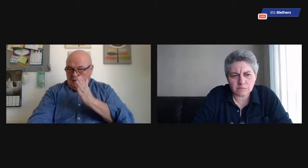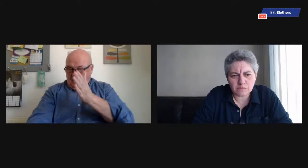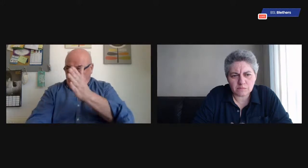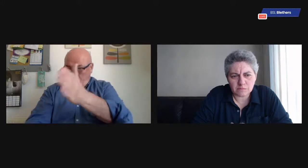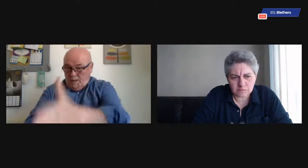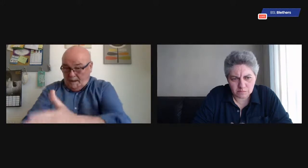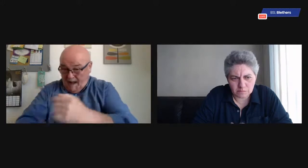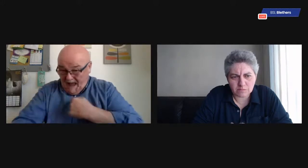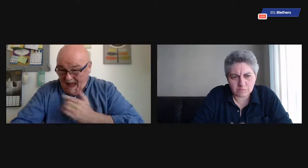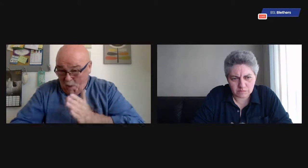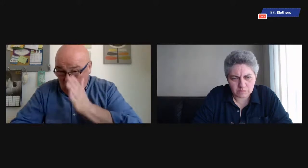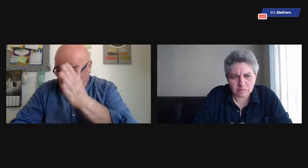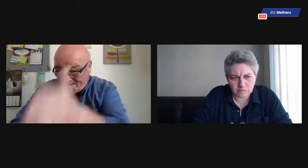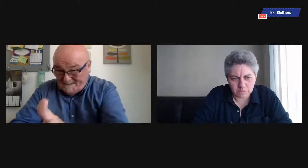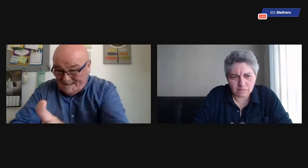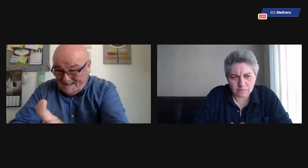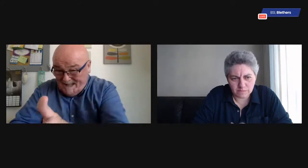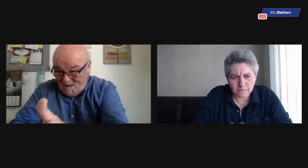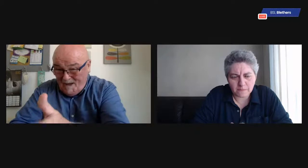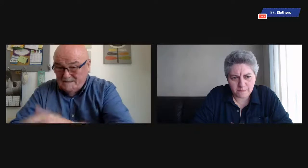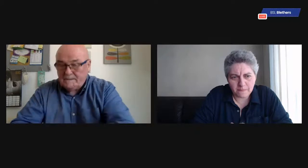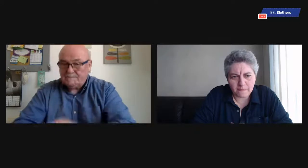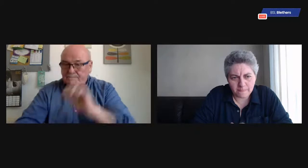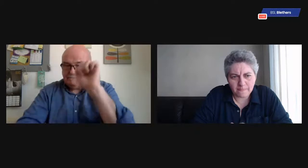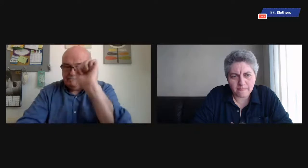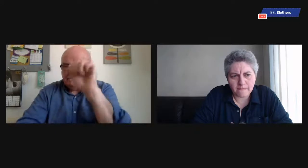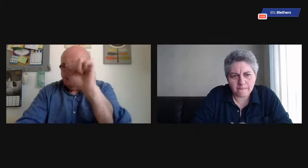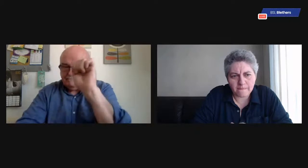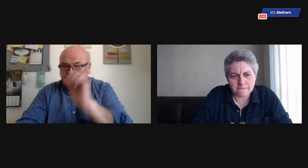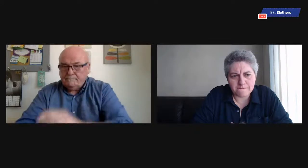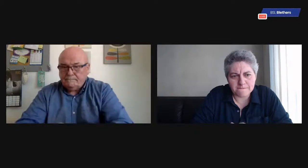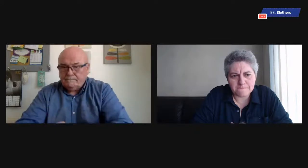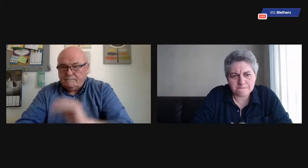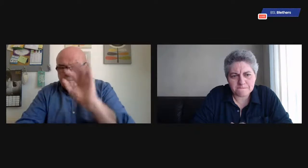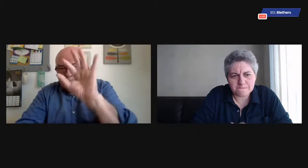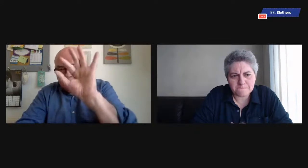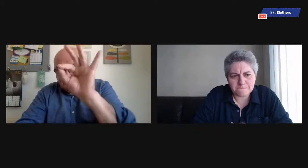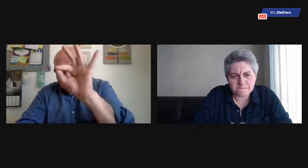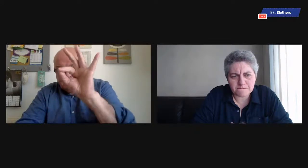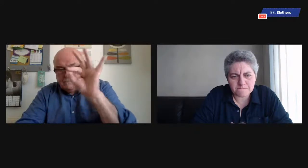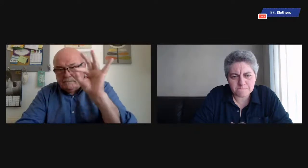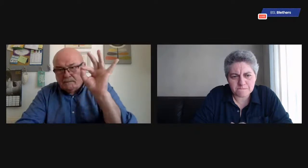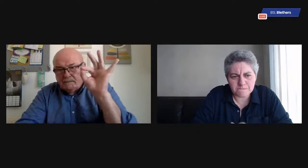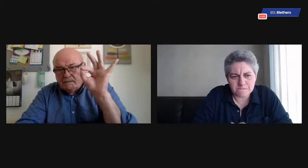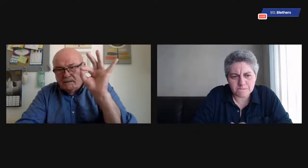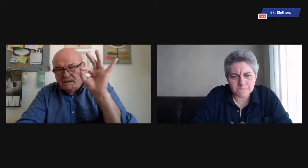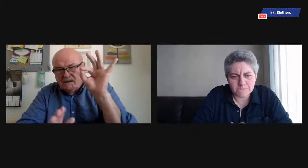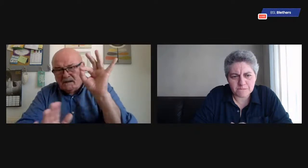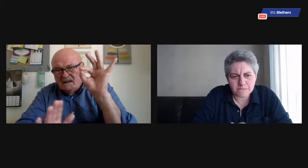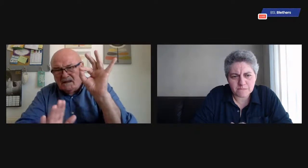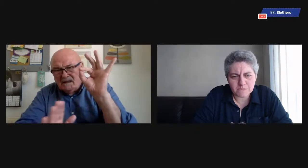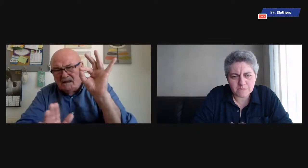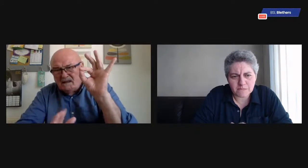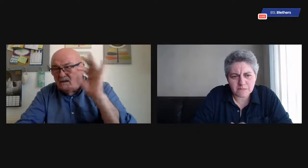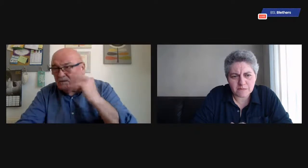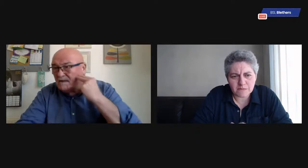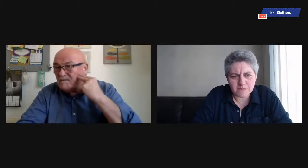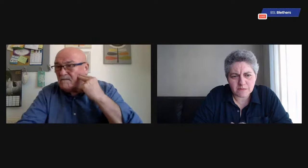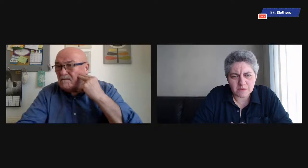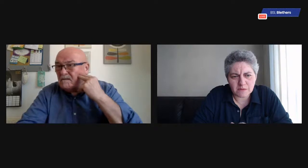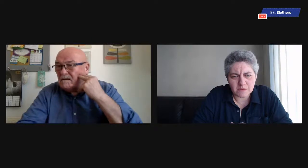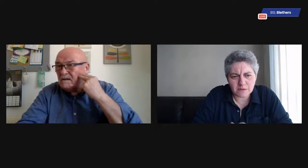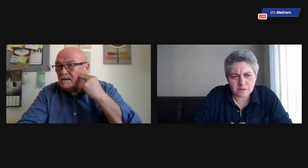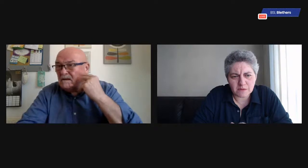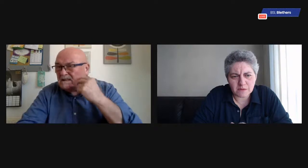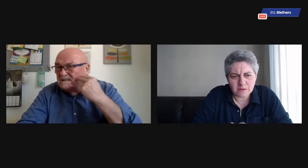problems. If I go there, and I went to the door, opened the door,